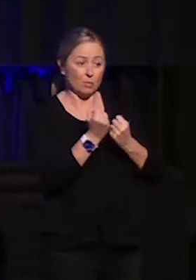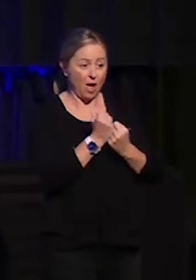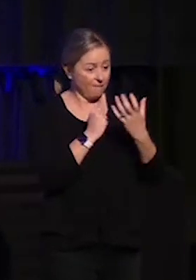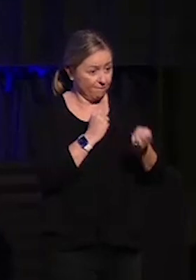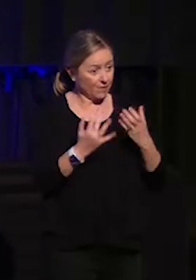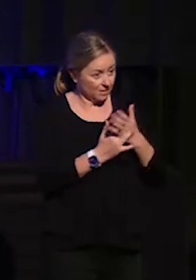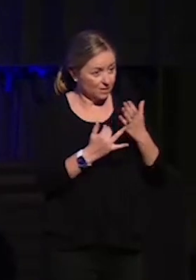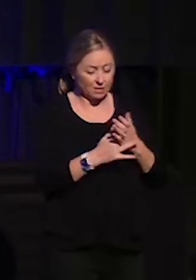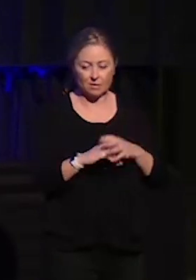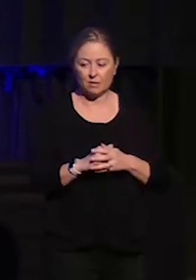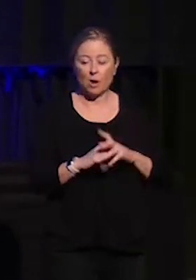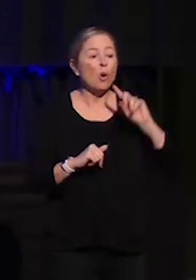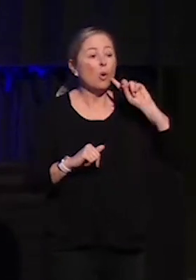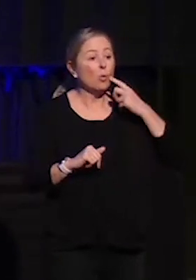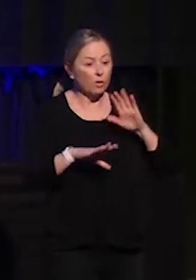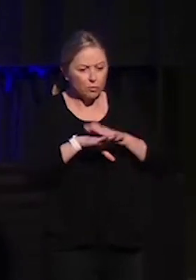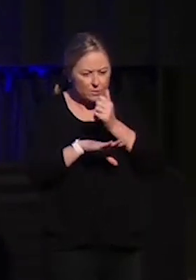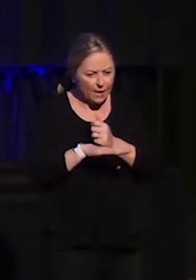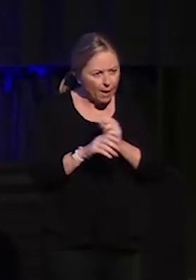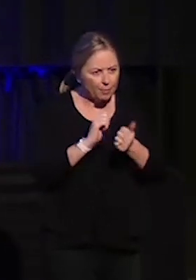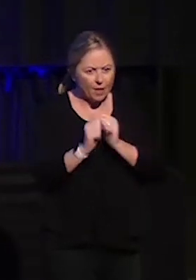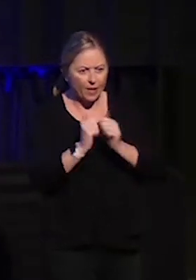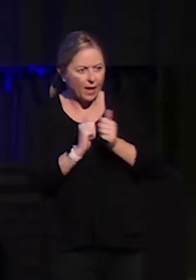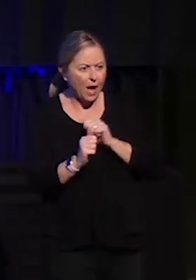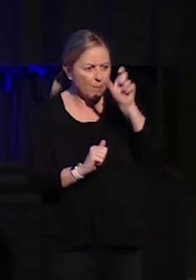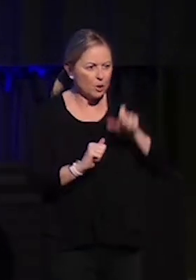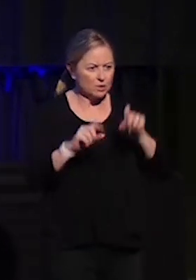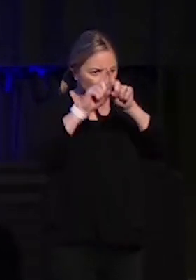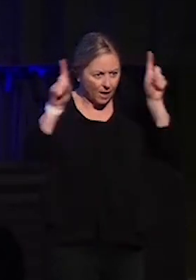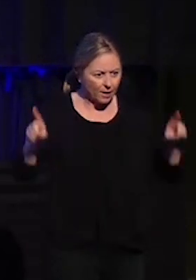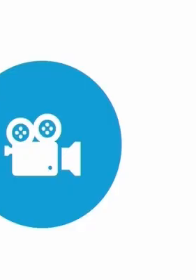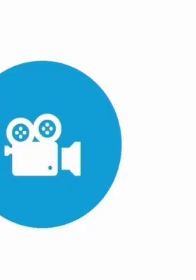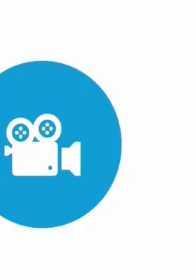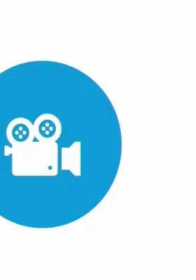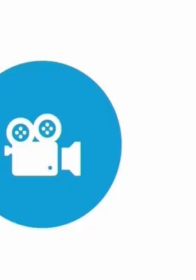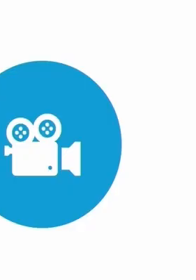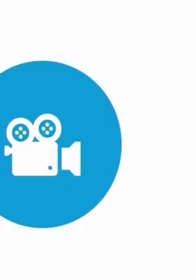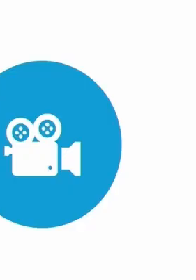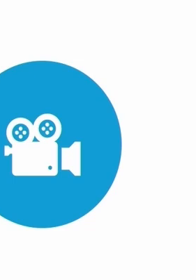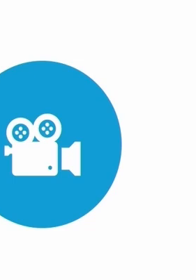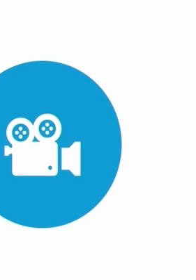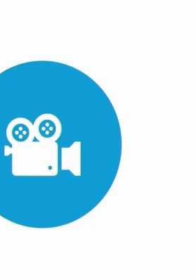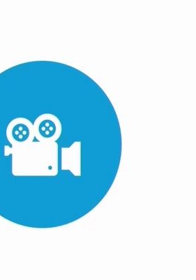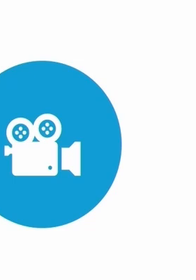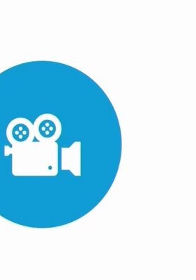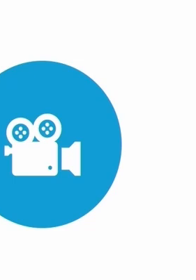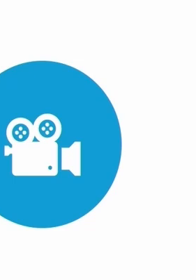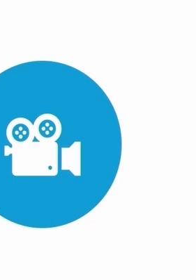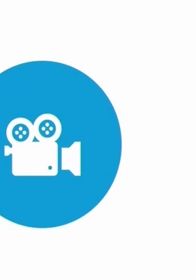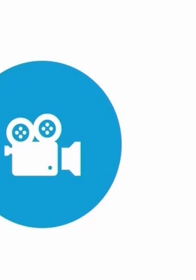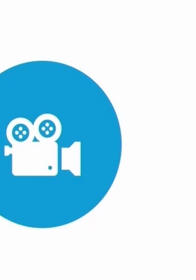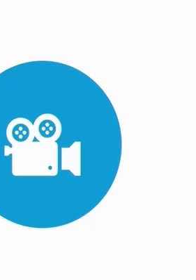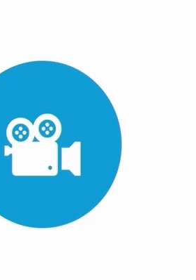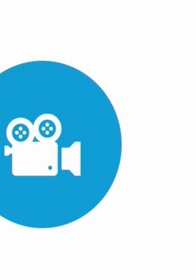this game was designed so that it is inclusive of screen reader users, right? How or when do we talk about accessibility in video games? Well, at